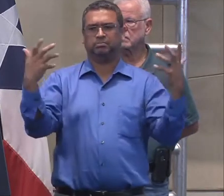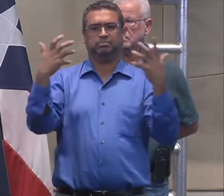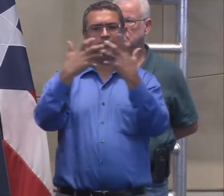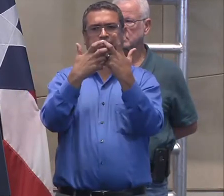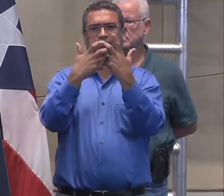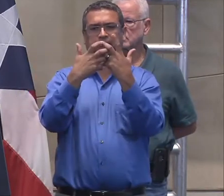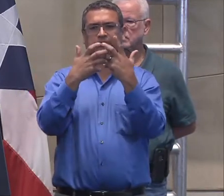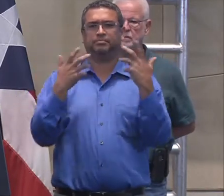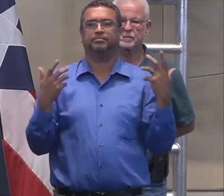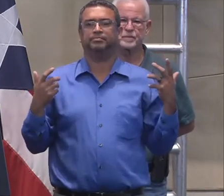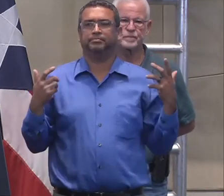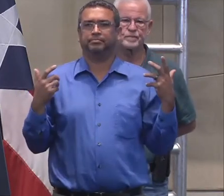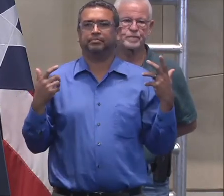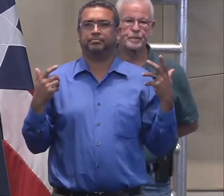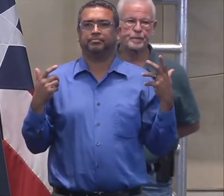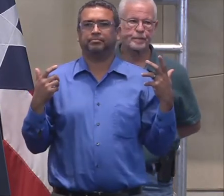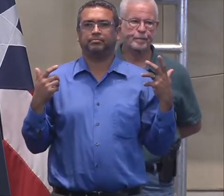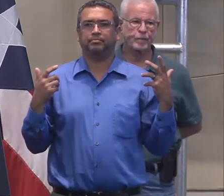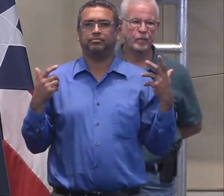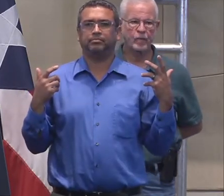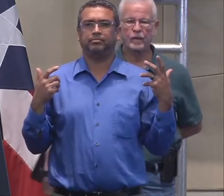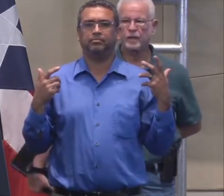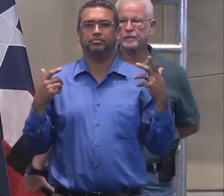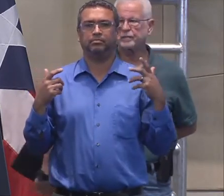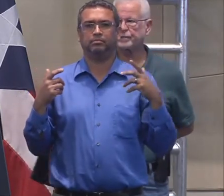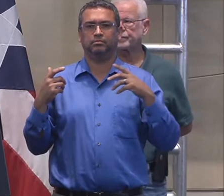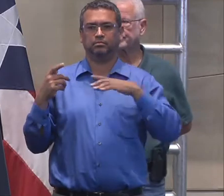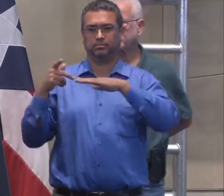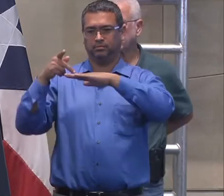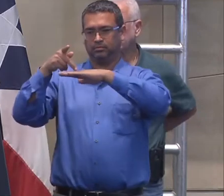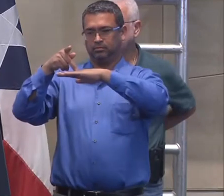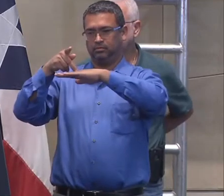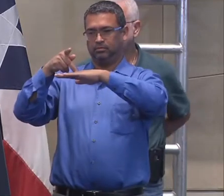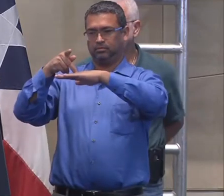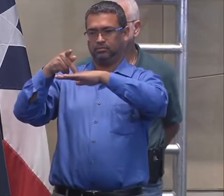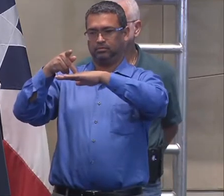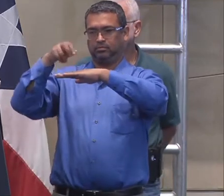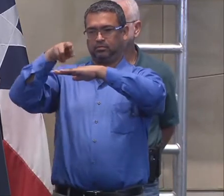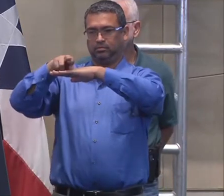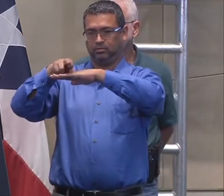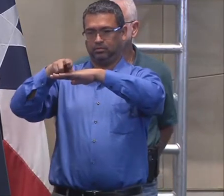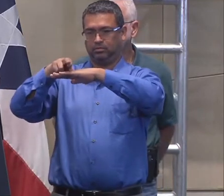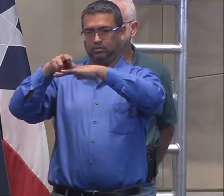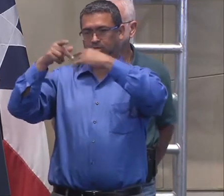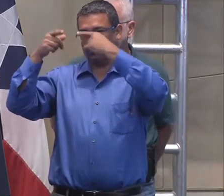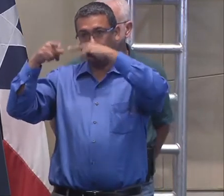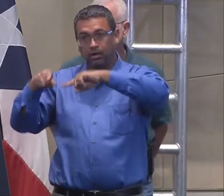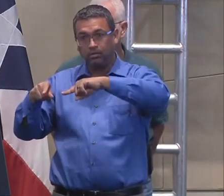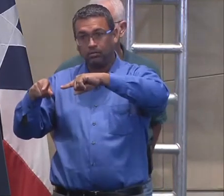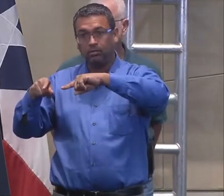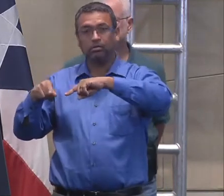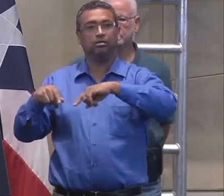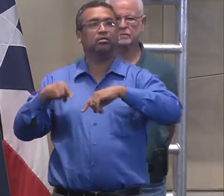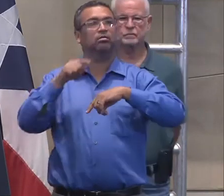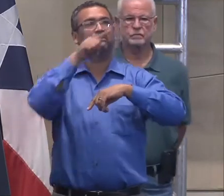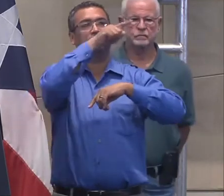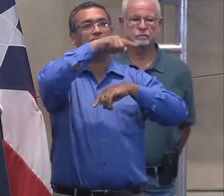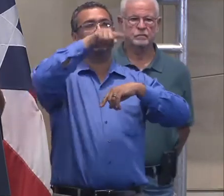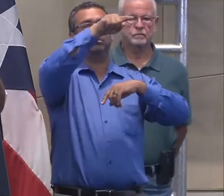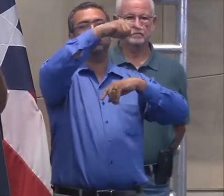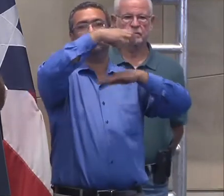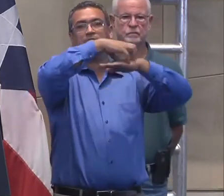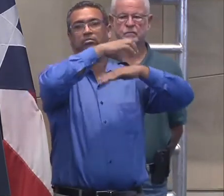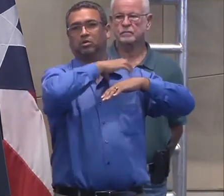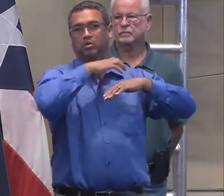is that the, the, the path forward for Puerto Rico is not divorced from whatever path forward in Congress, uh, is